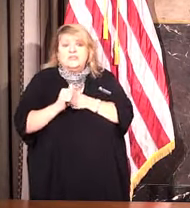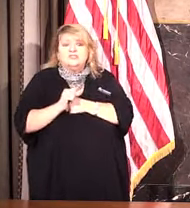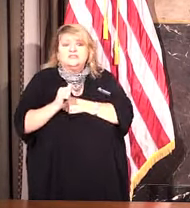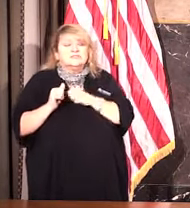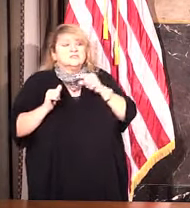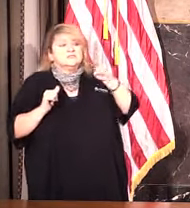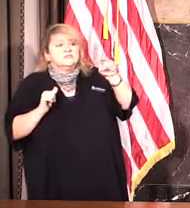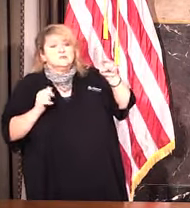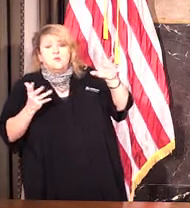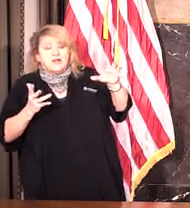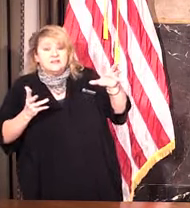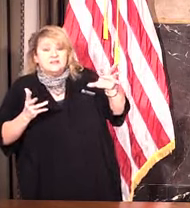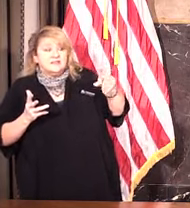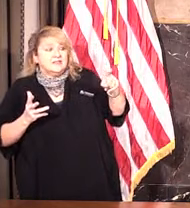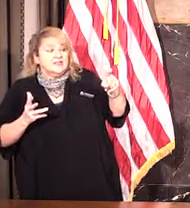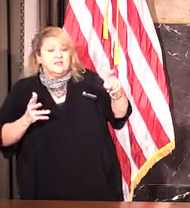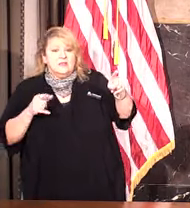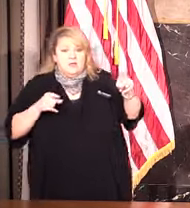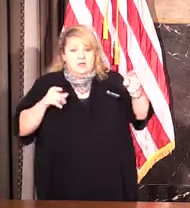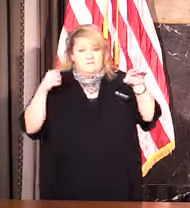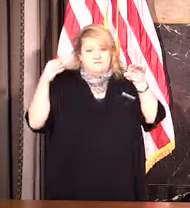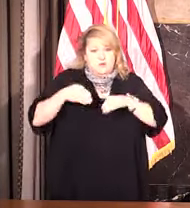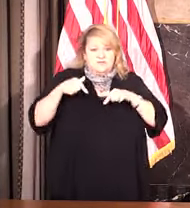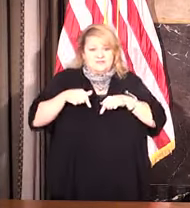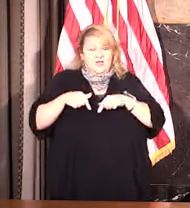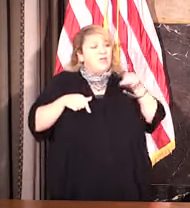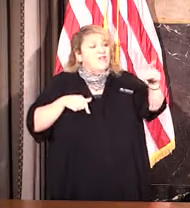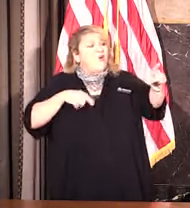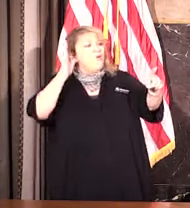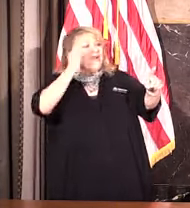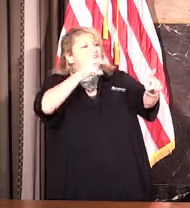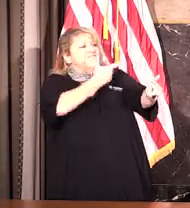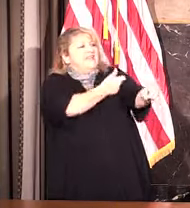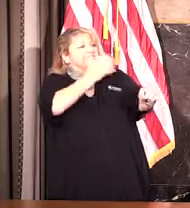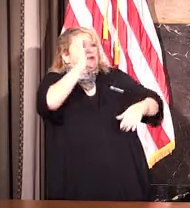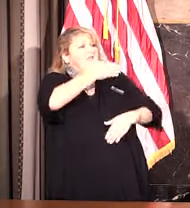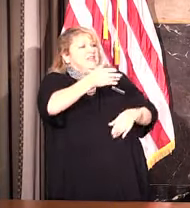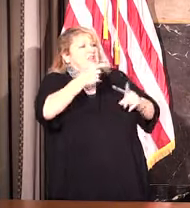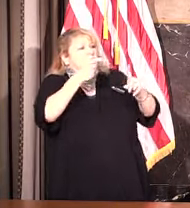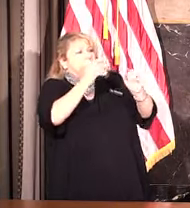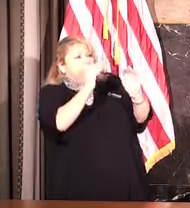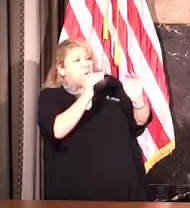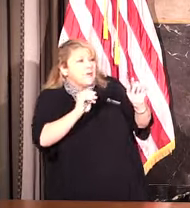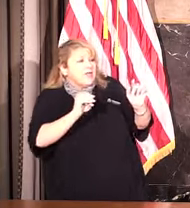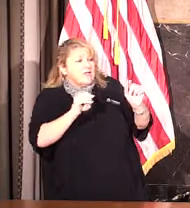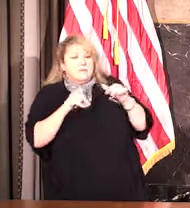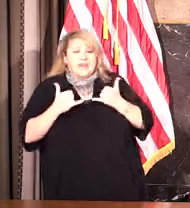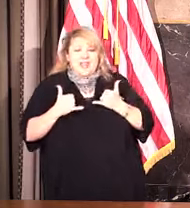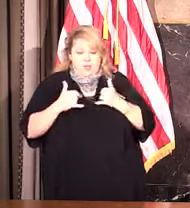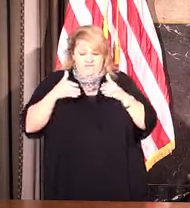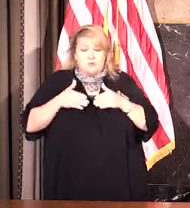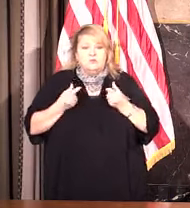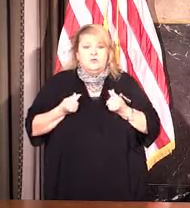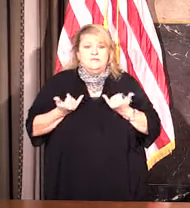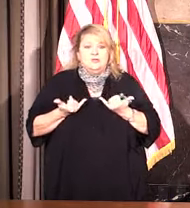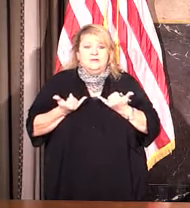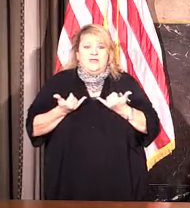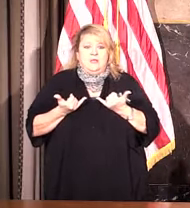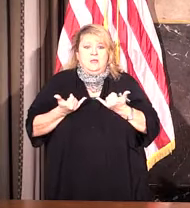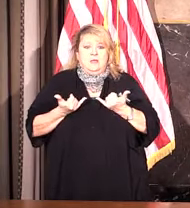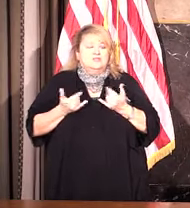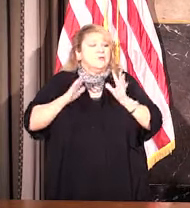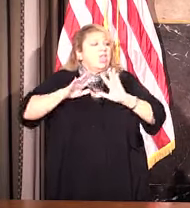to focus on what's important right now. Got to keep our head in there. Like